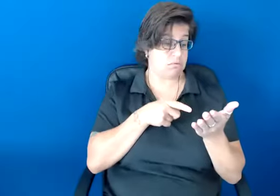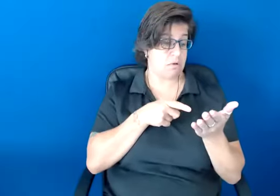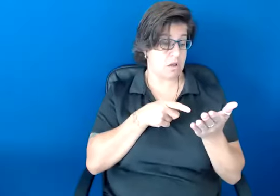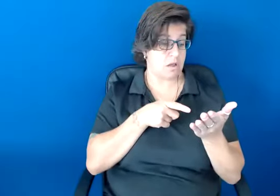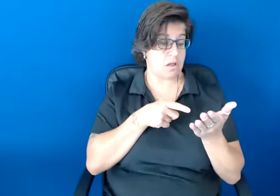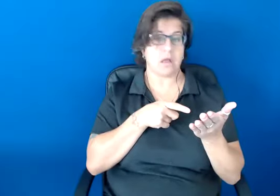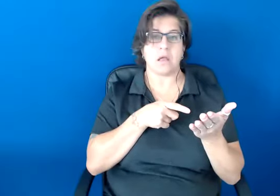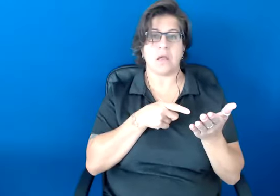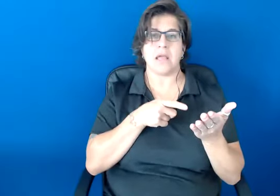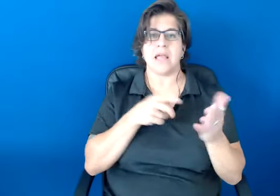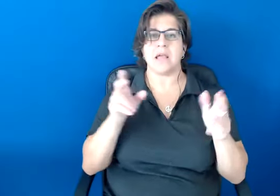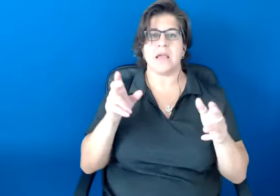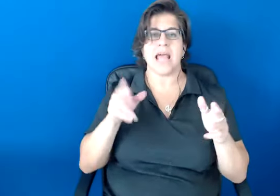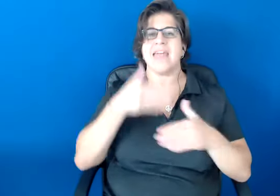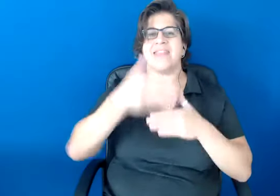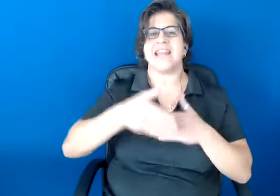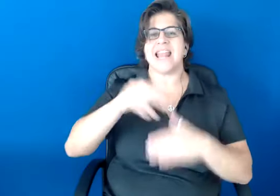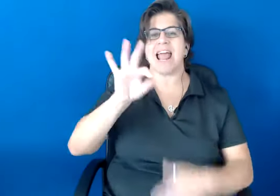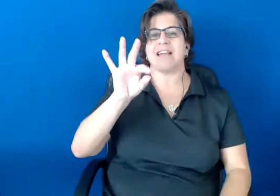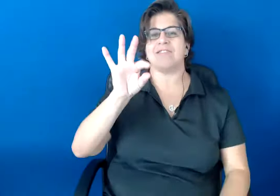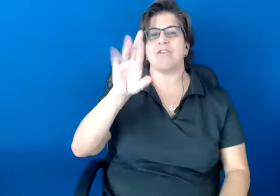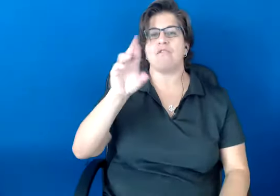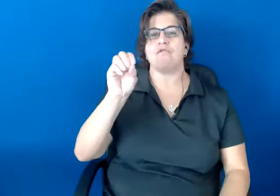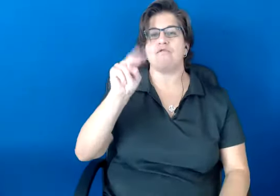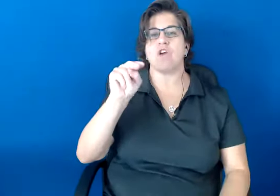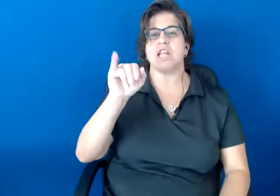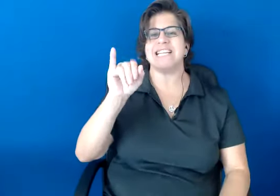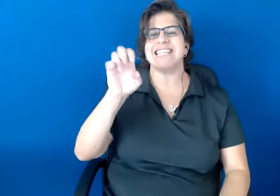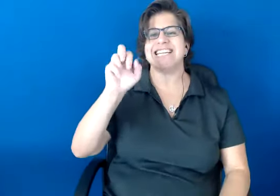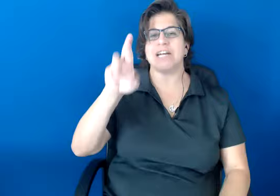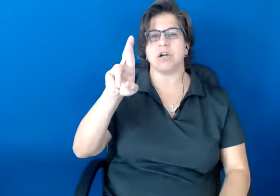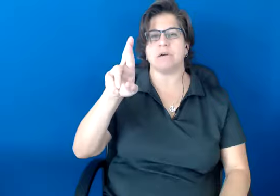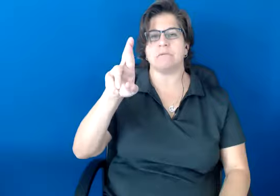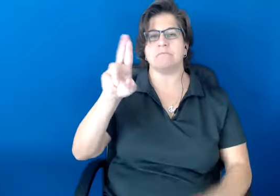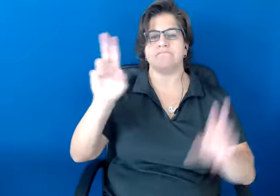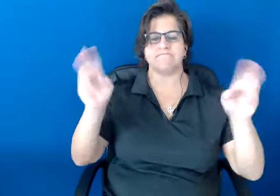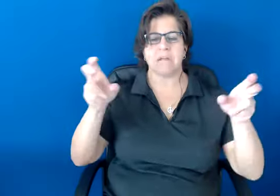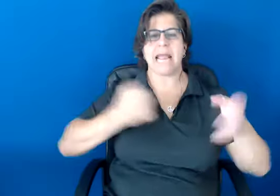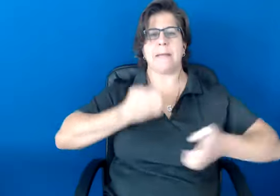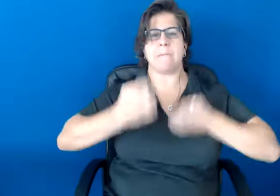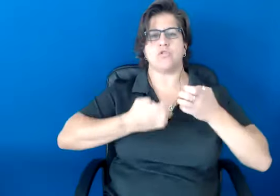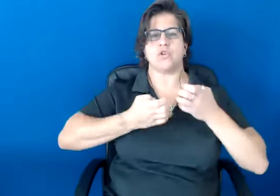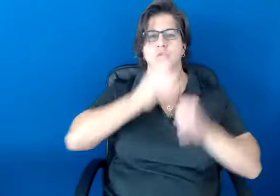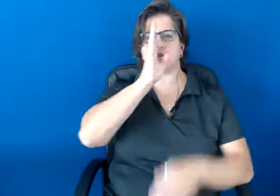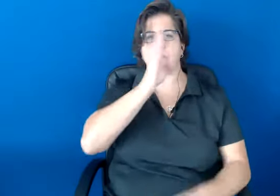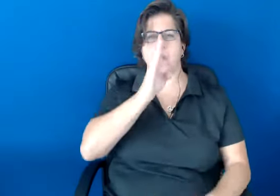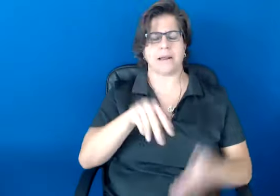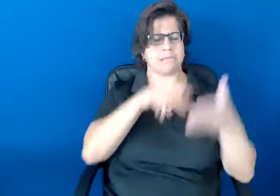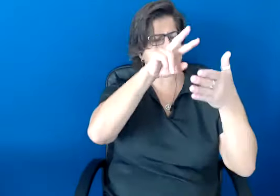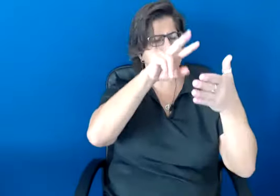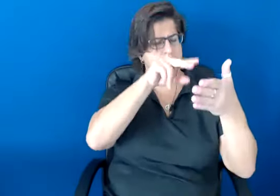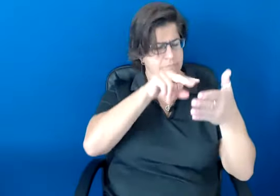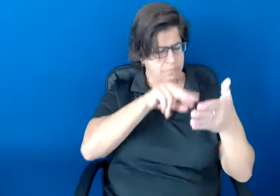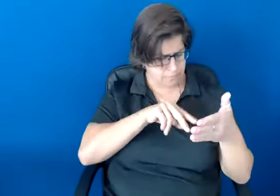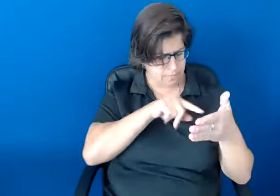Next Frontier, Emotional Sobriety. And then I looked, and down under